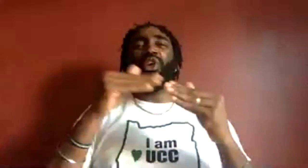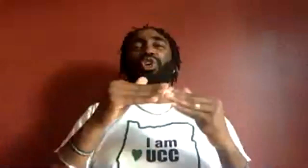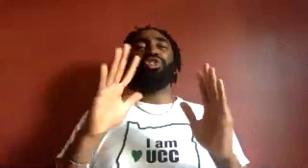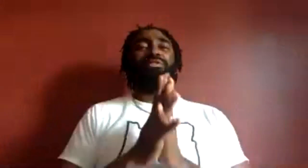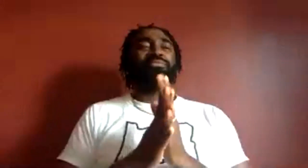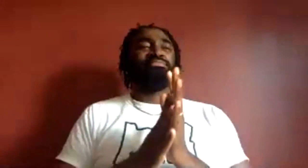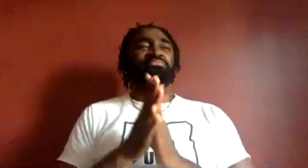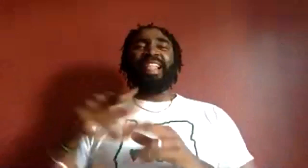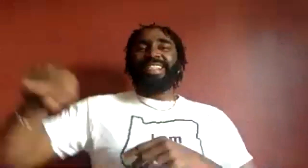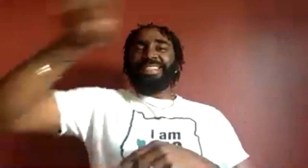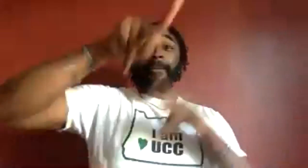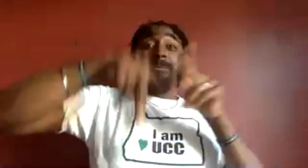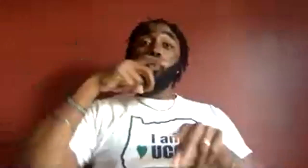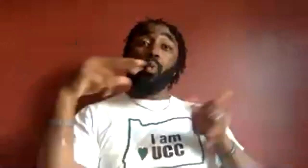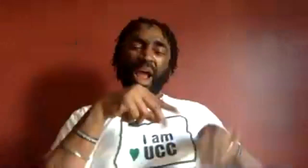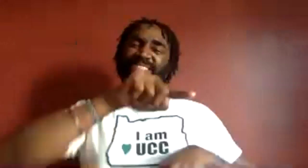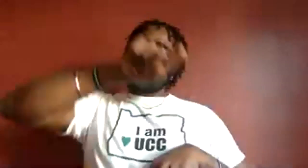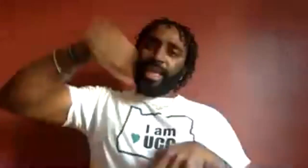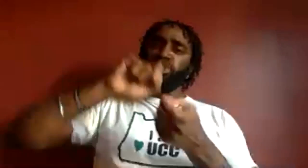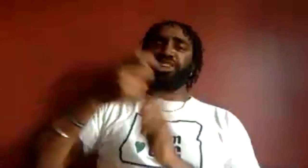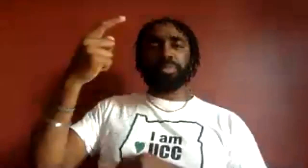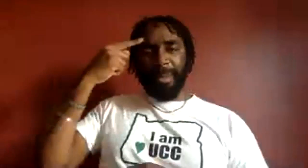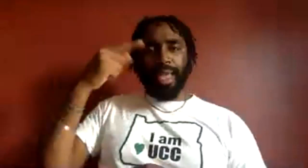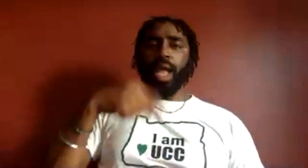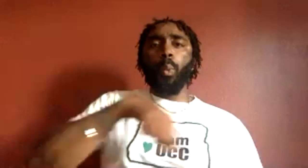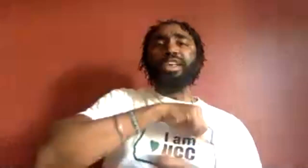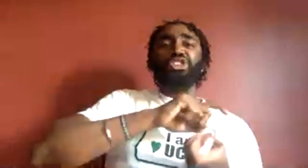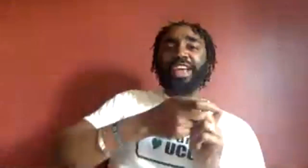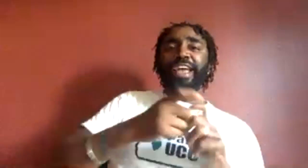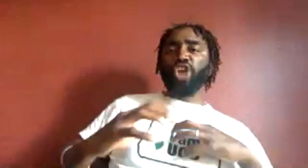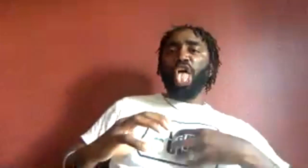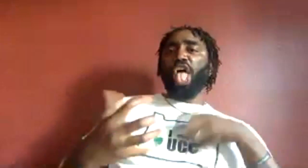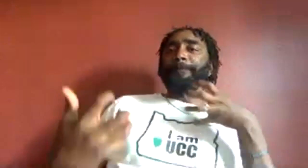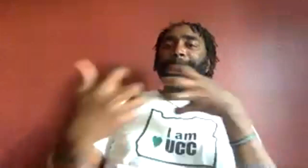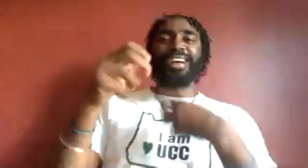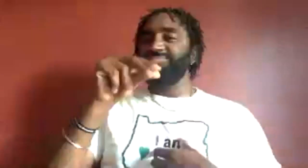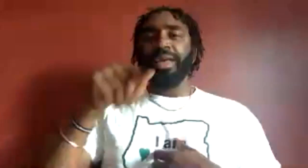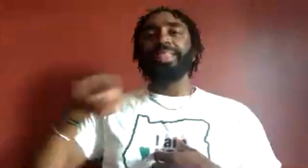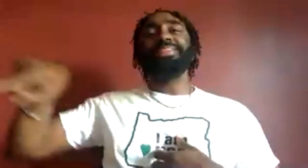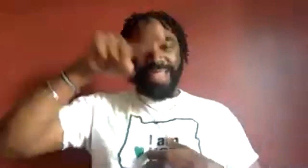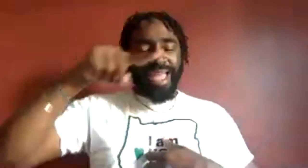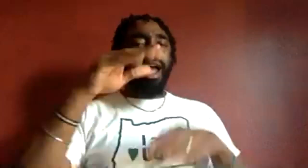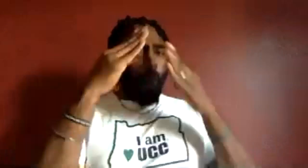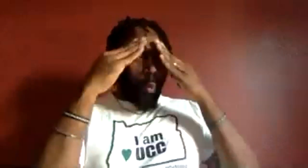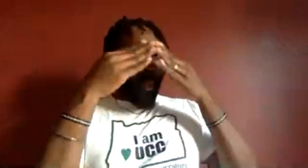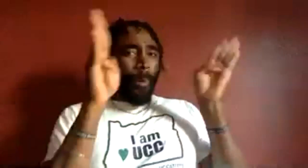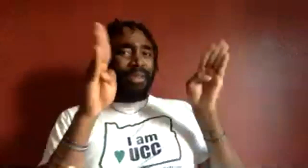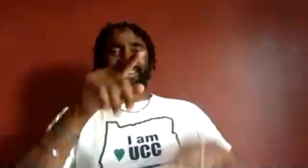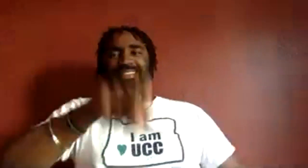additional stress. And you really have to change the mind of them. We can't